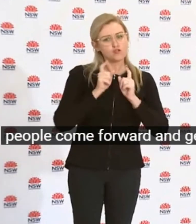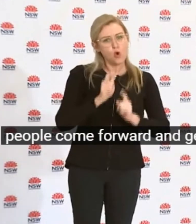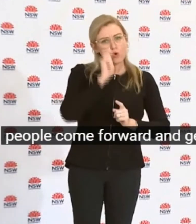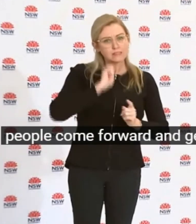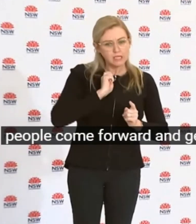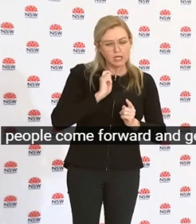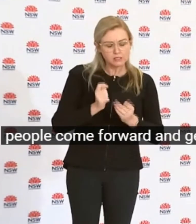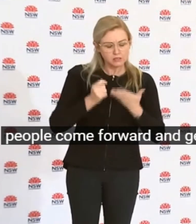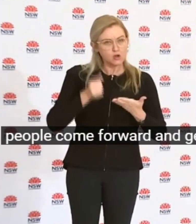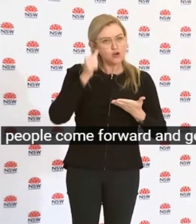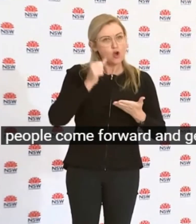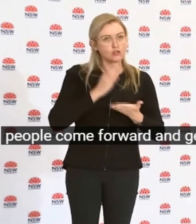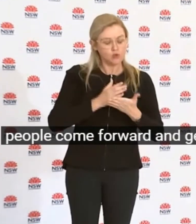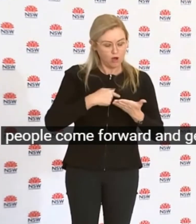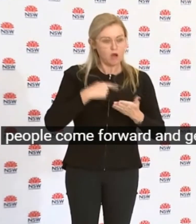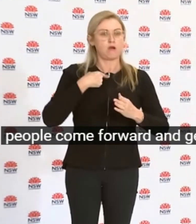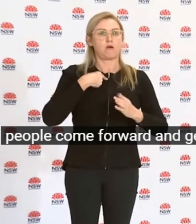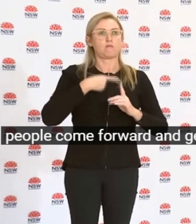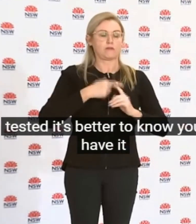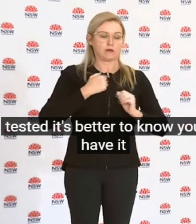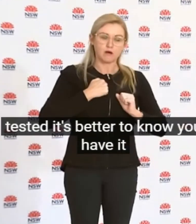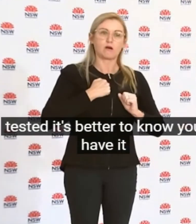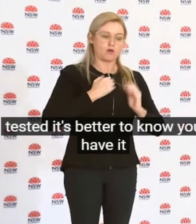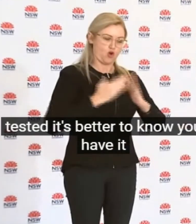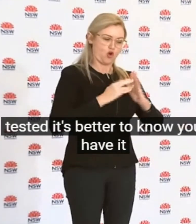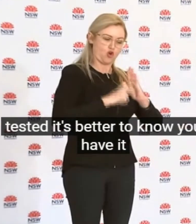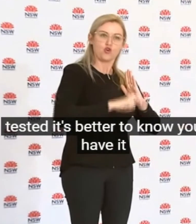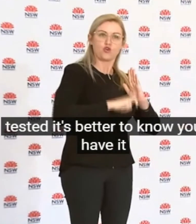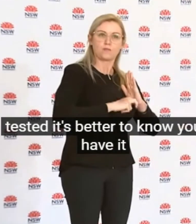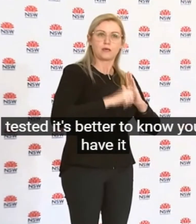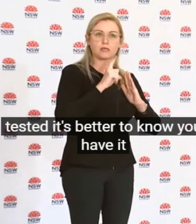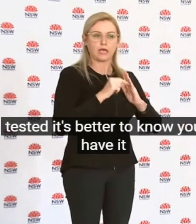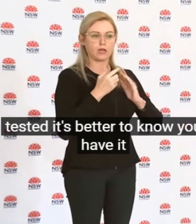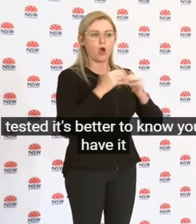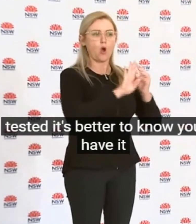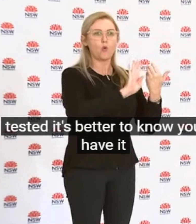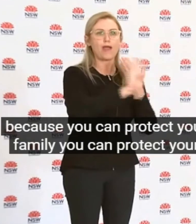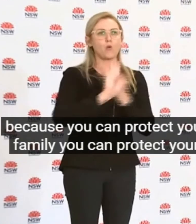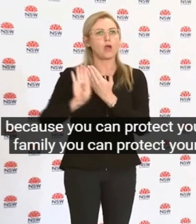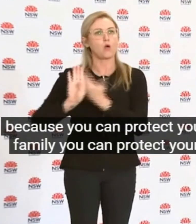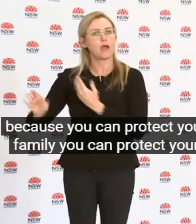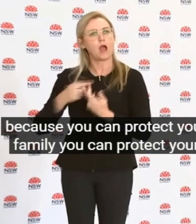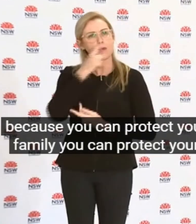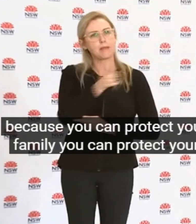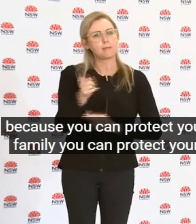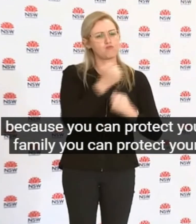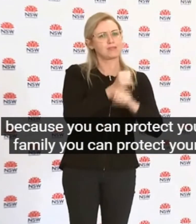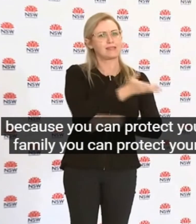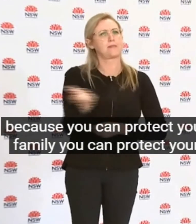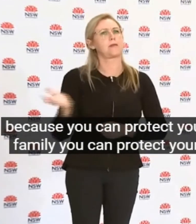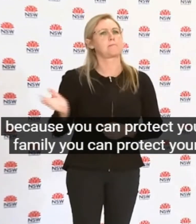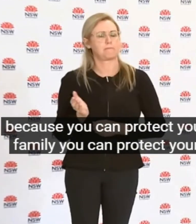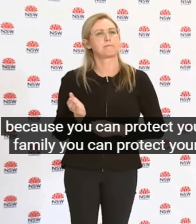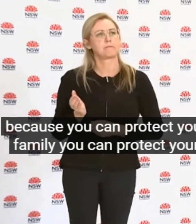you can protect your co-workers if you're working, you can protect everybody you love if you come forward and get tested. And most people